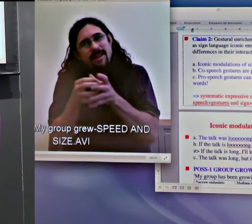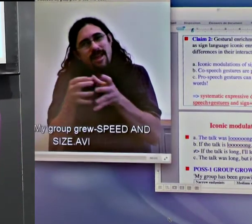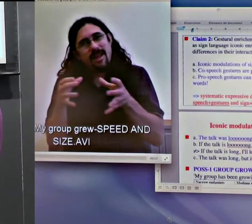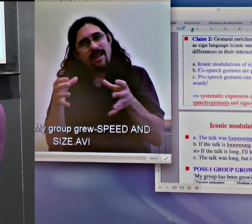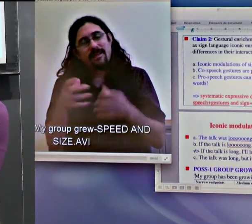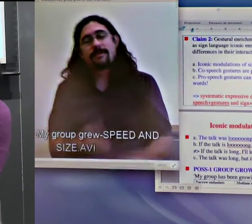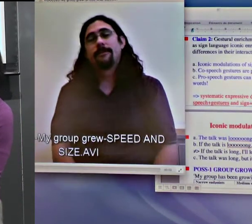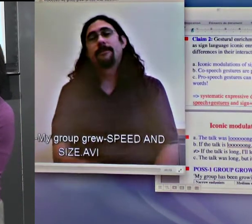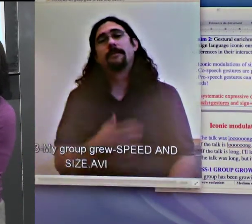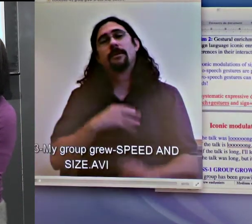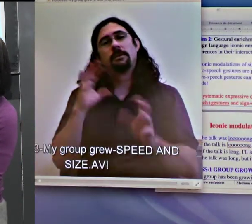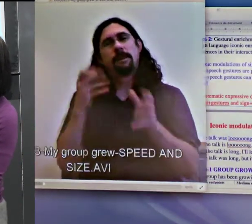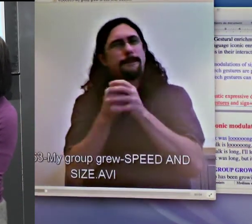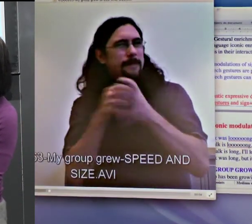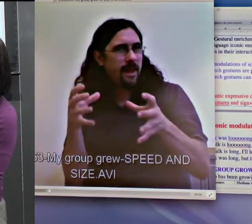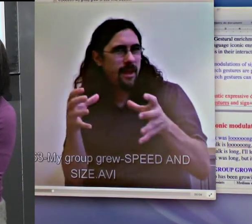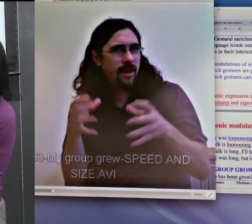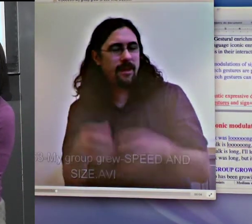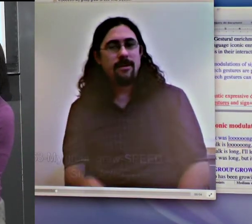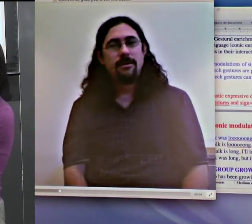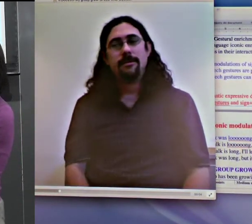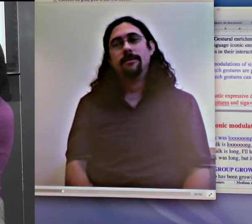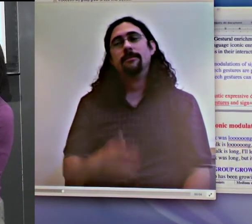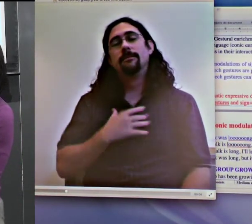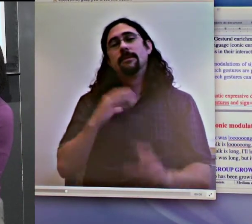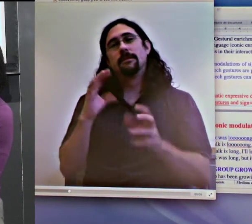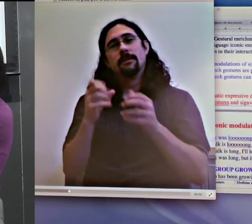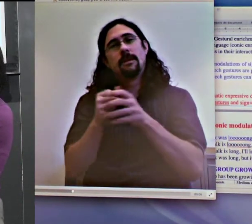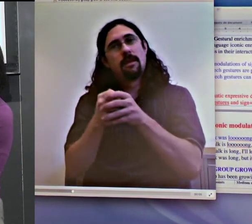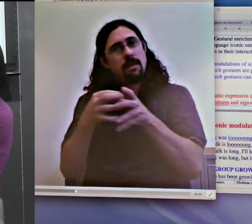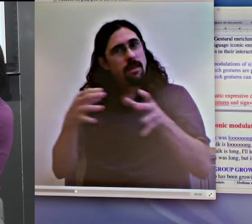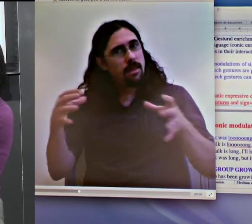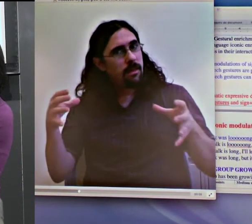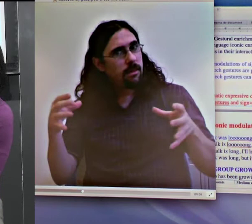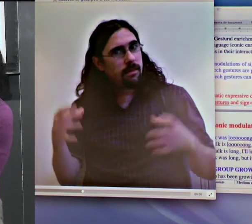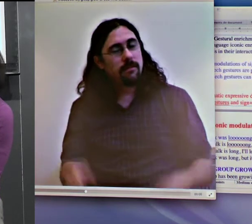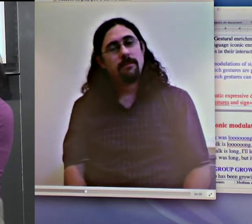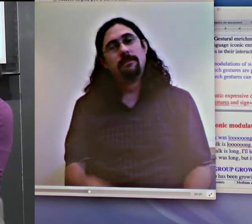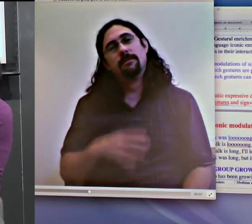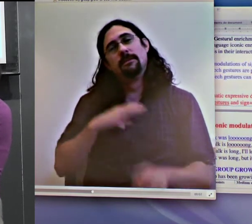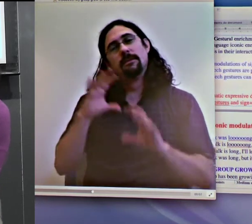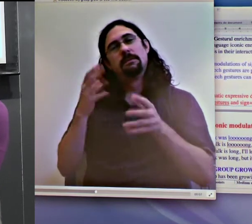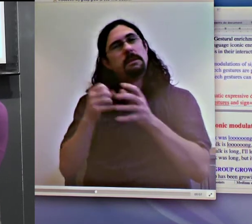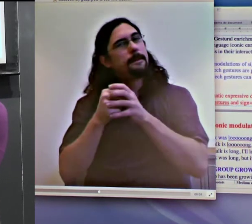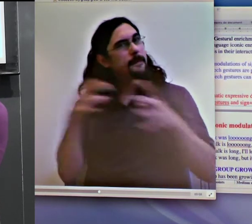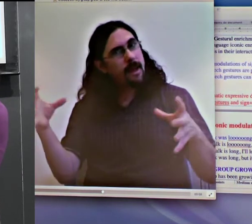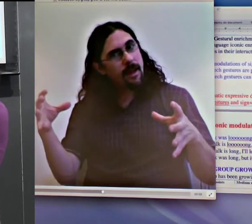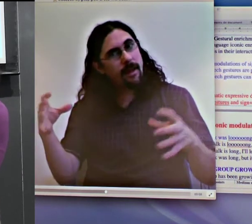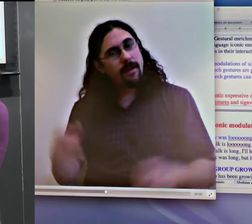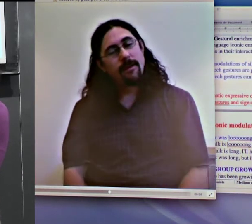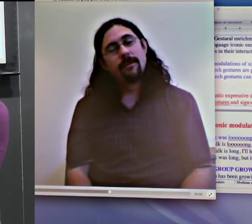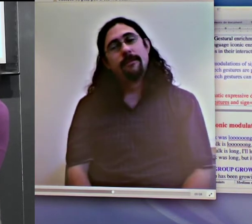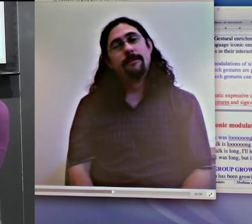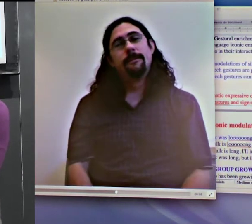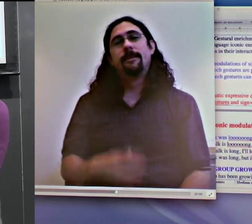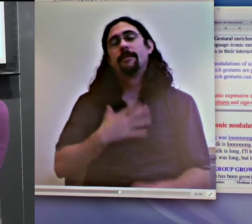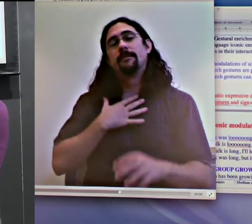My group grew. My group grew. My group grew. My group